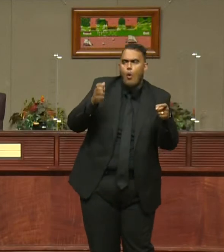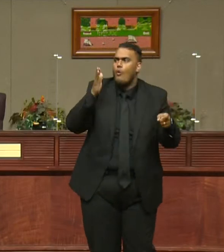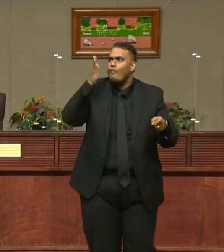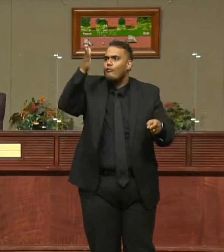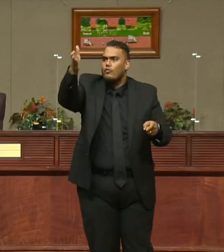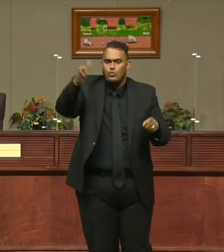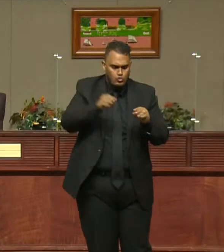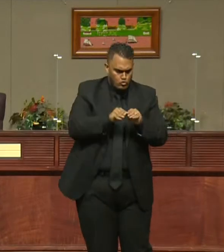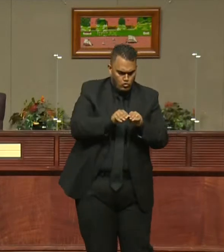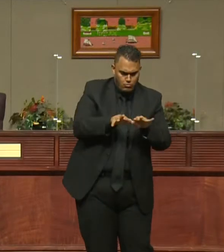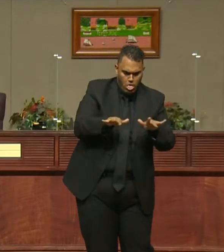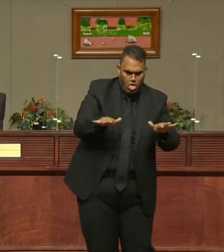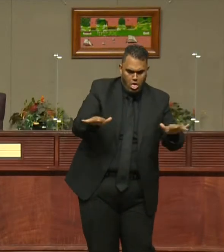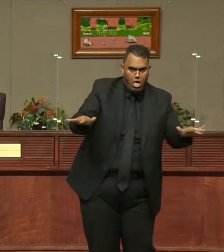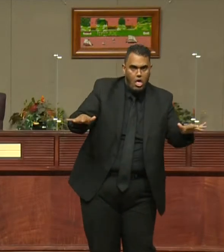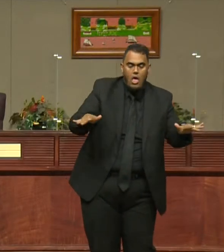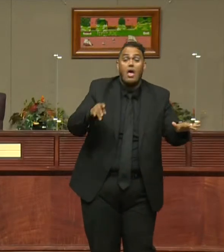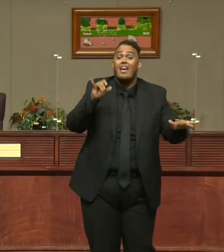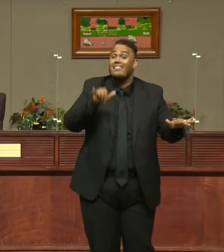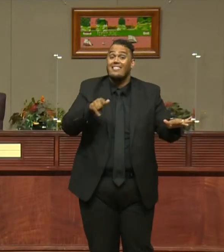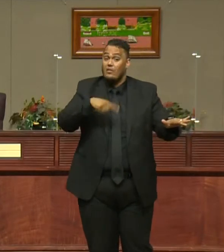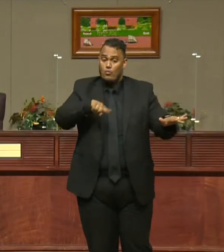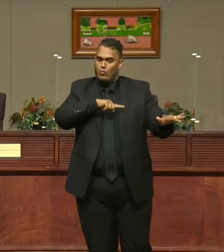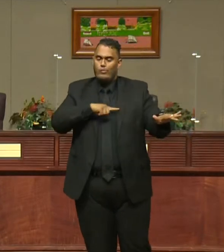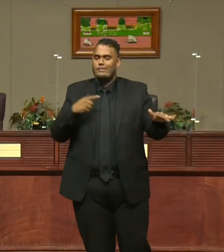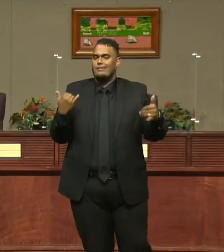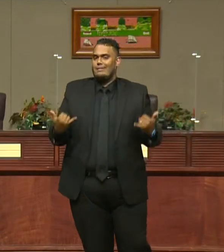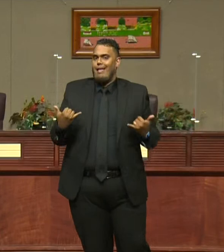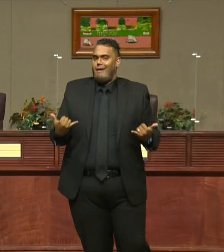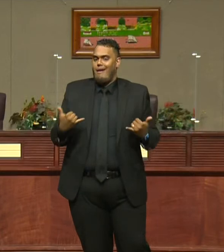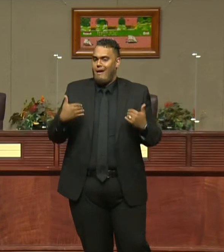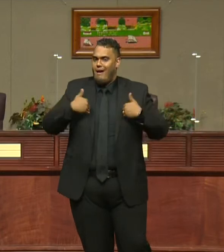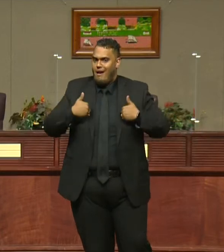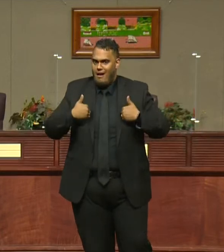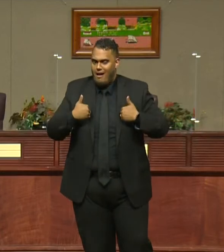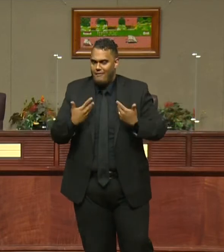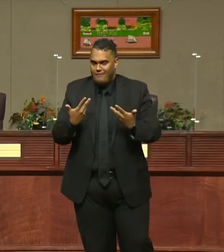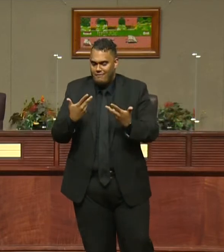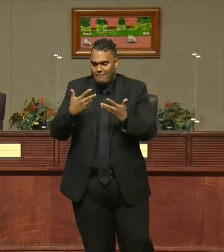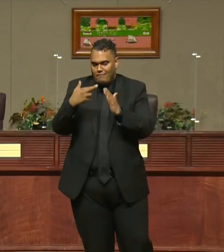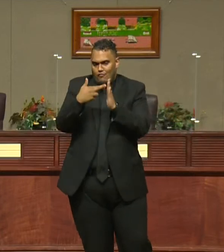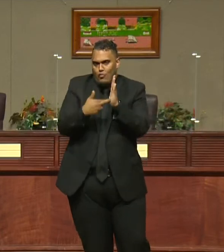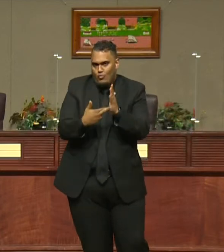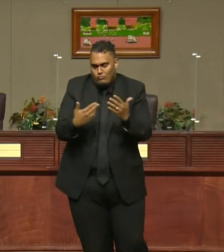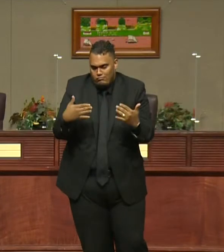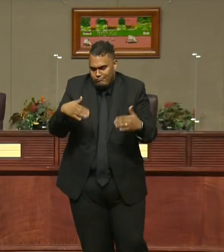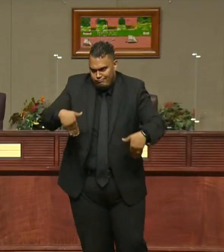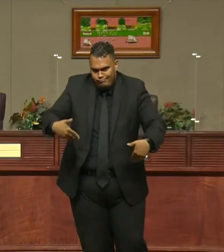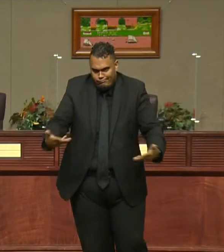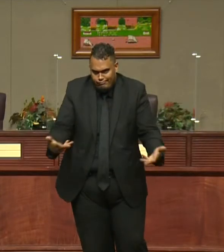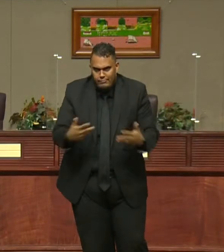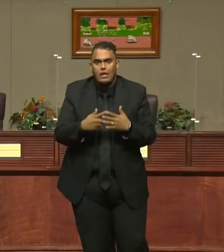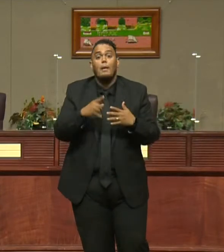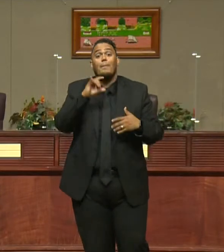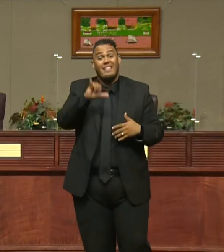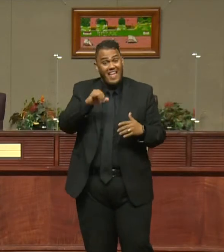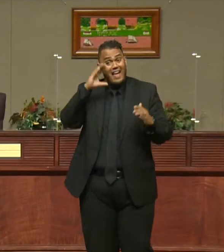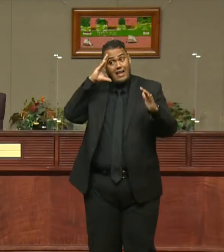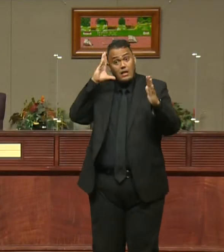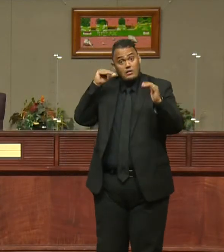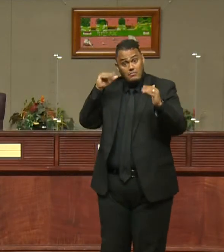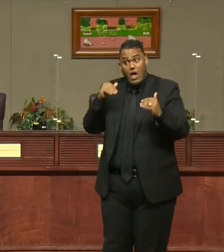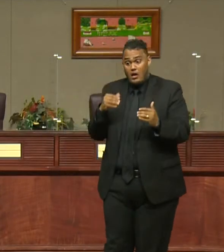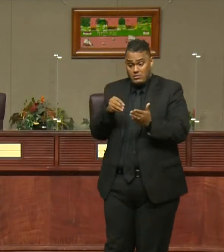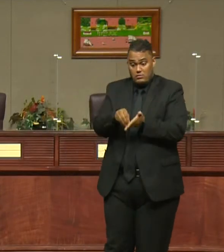we don't have right now, but that we should expect that could happen in school settings where students, younger